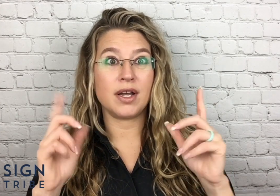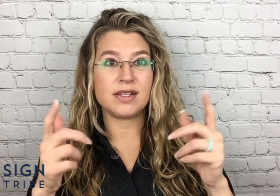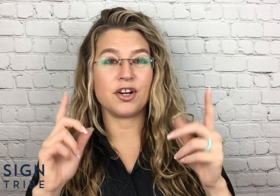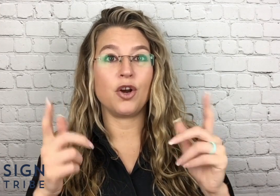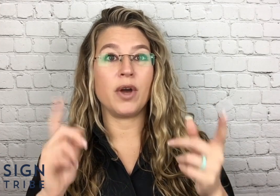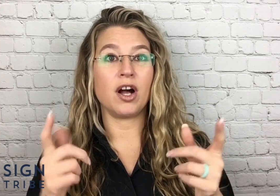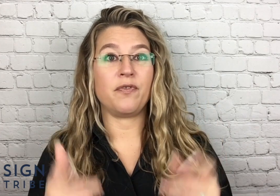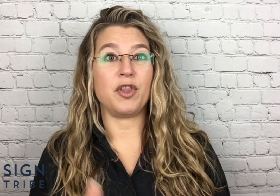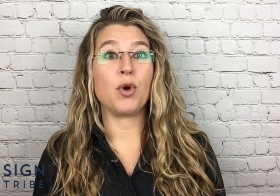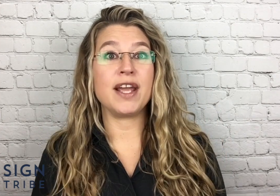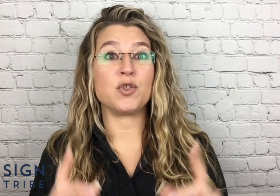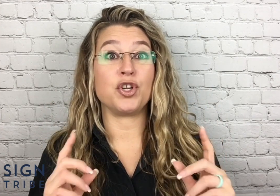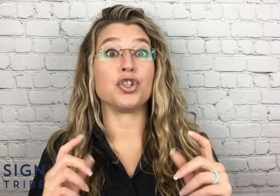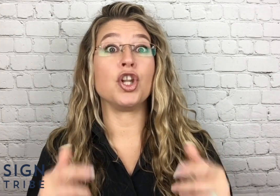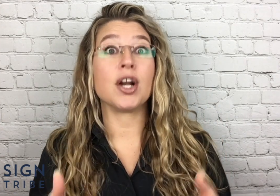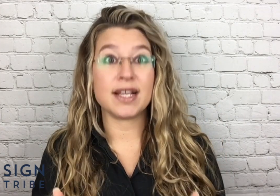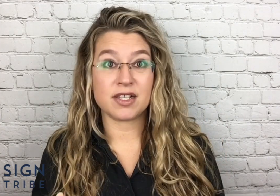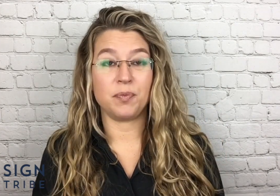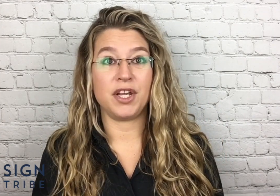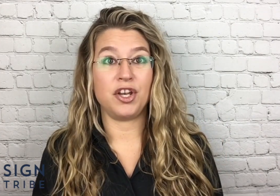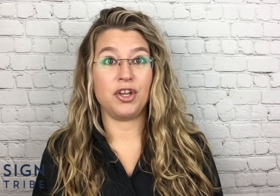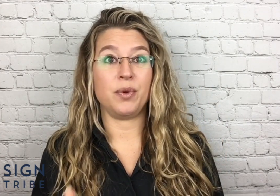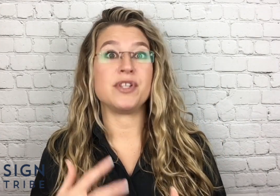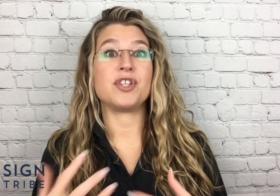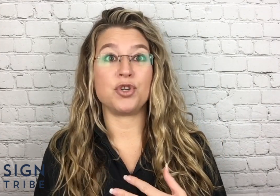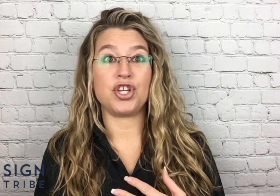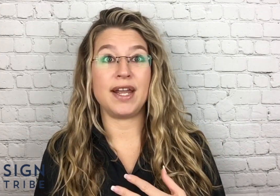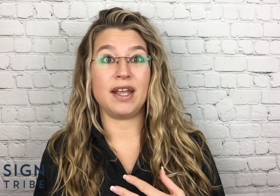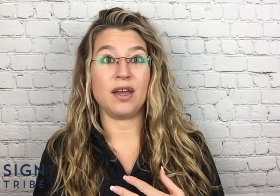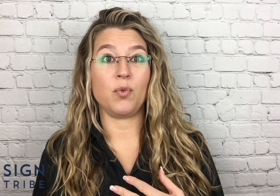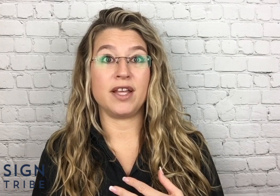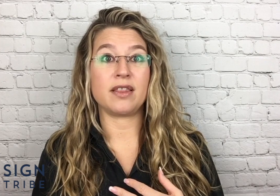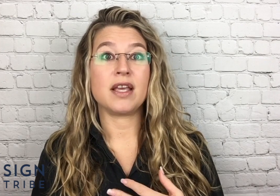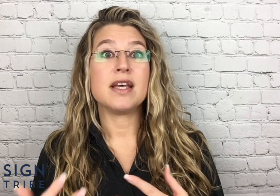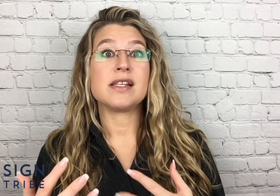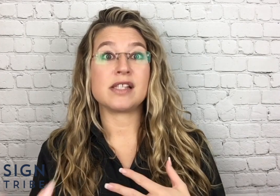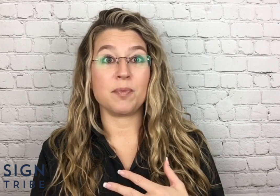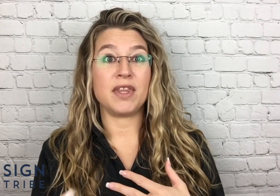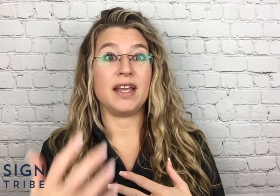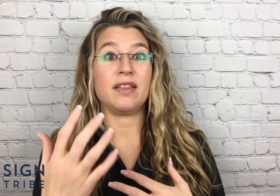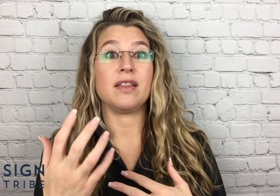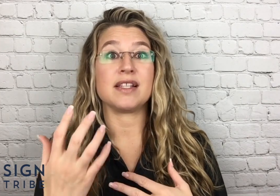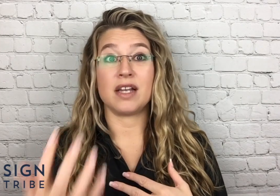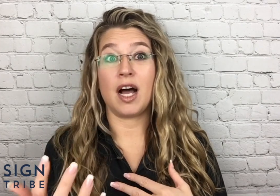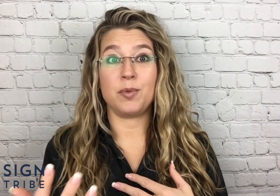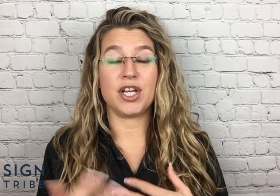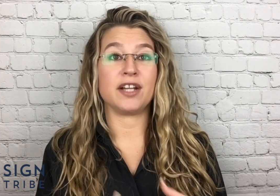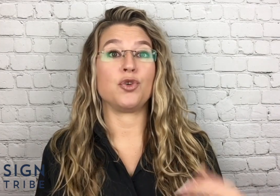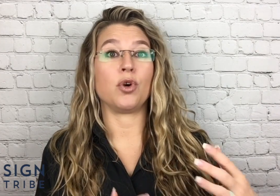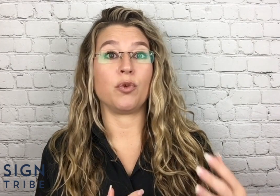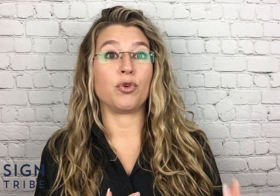that are going off in the brains when you're learning something new and associating it with something that's an object or a